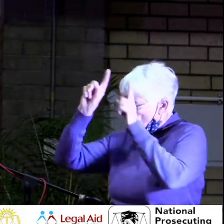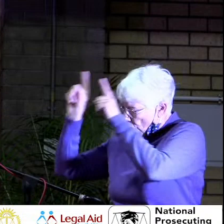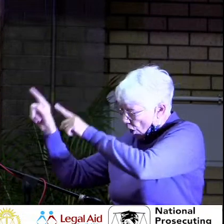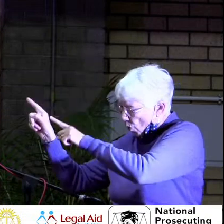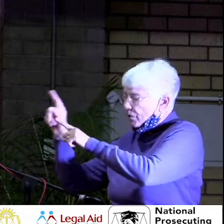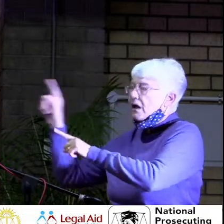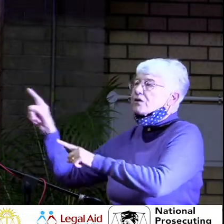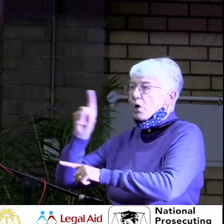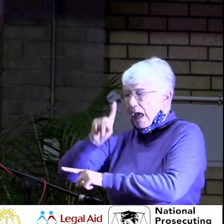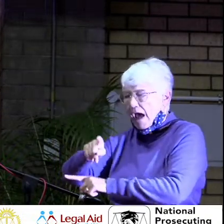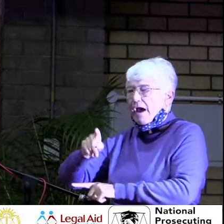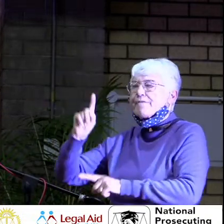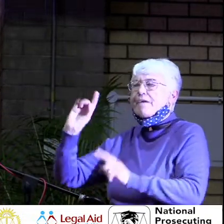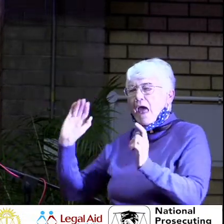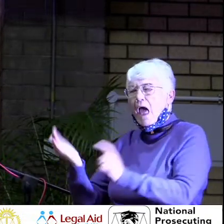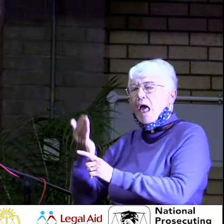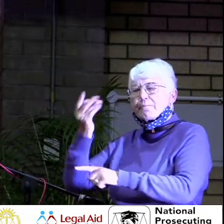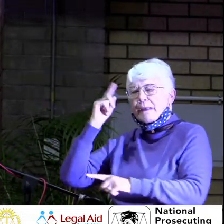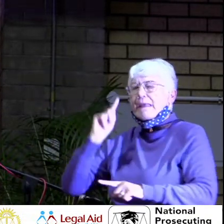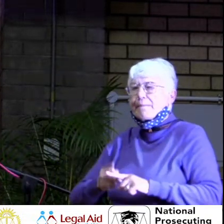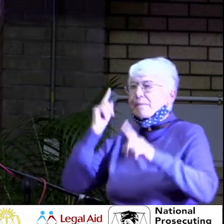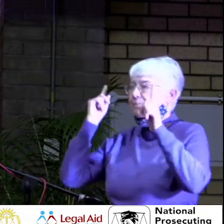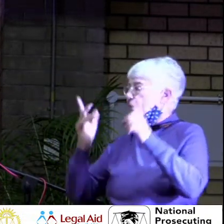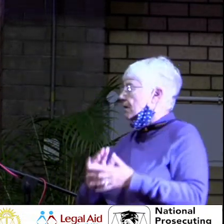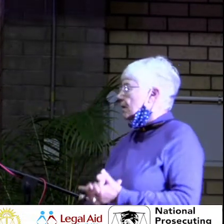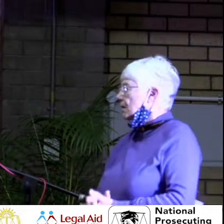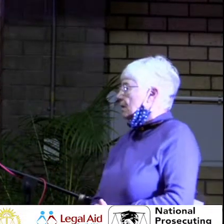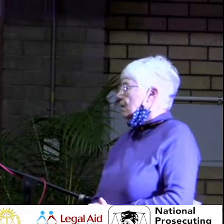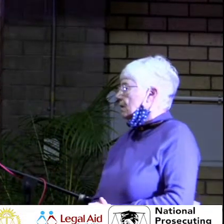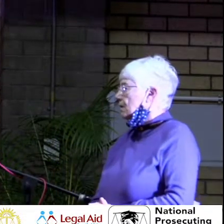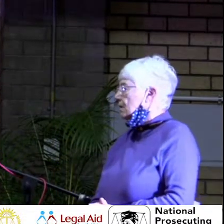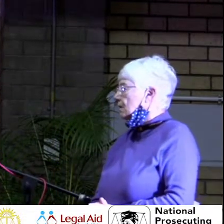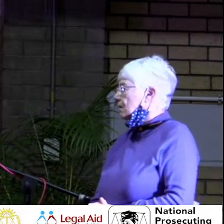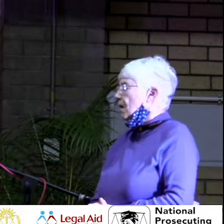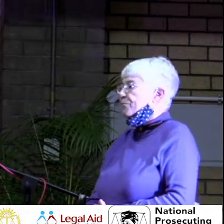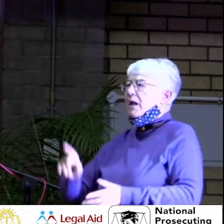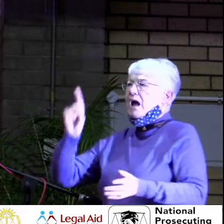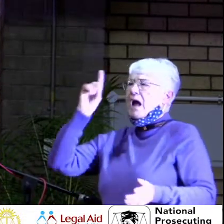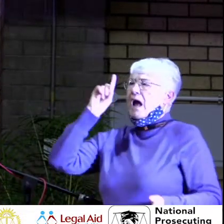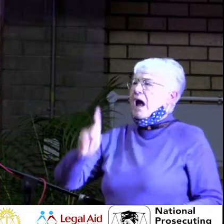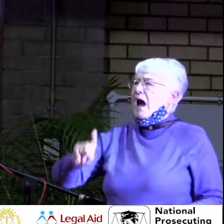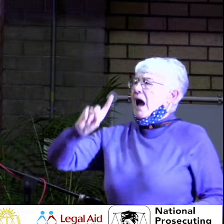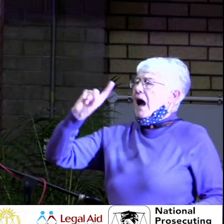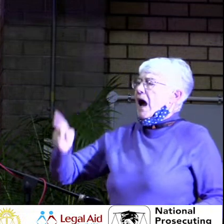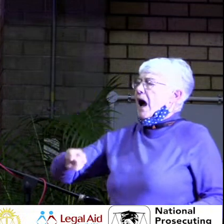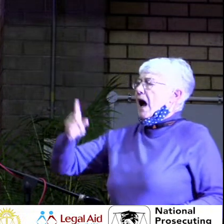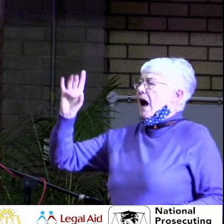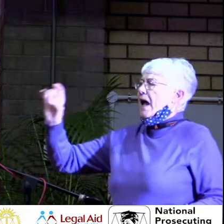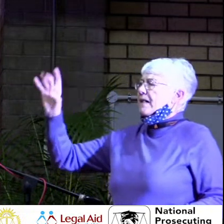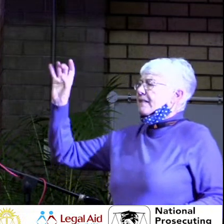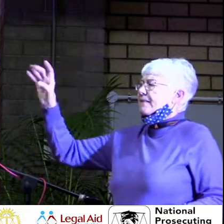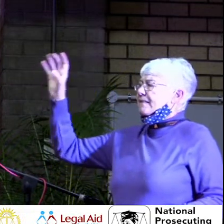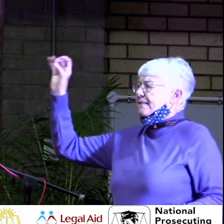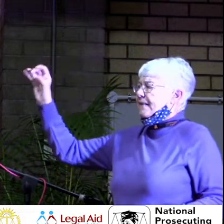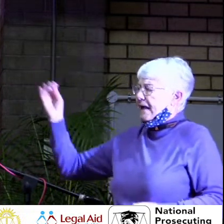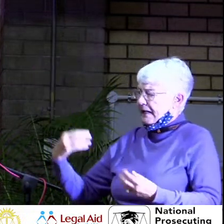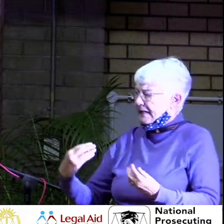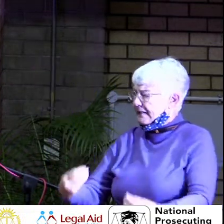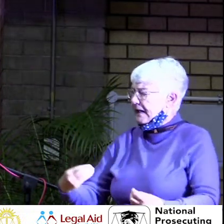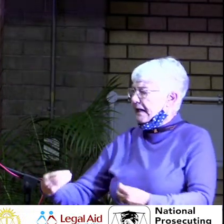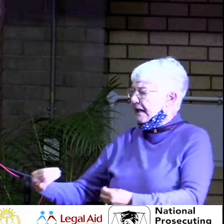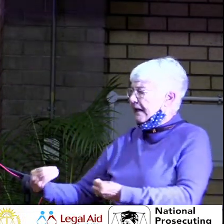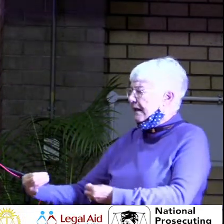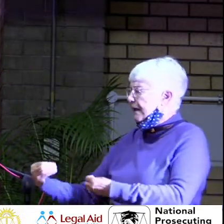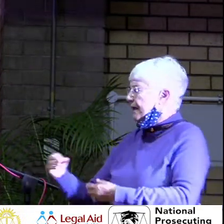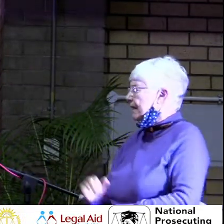of like DNA. Do you know how many thousands of rape kits are not being